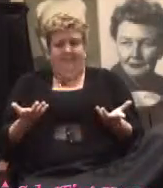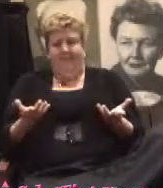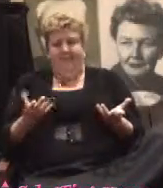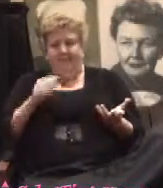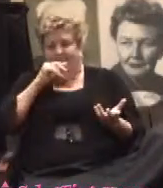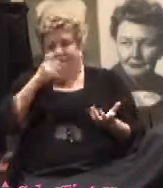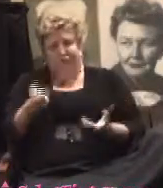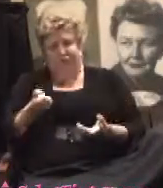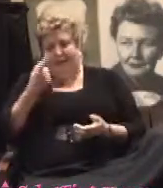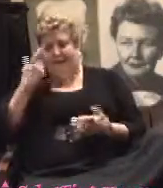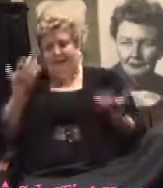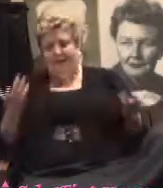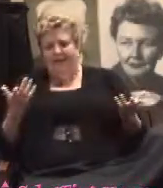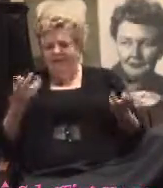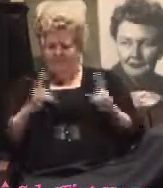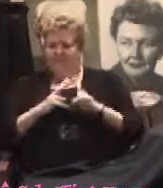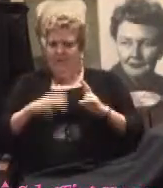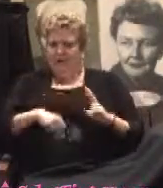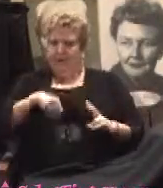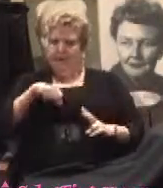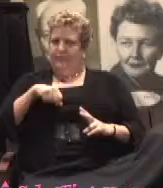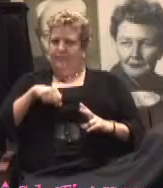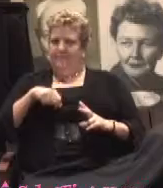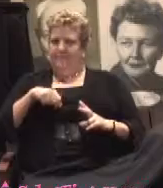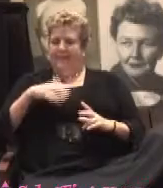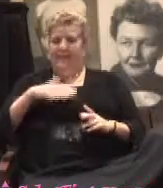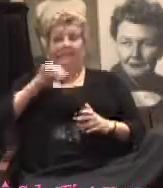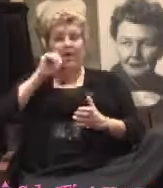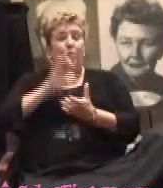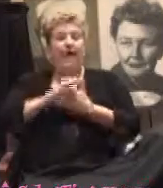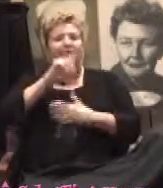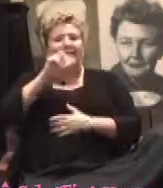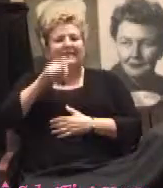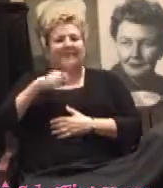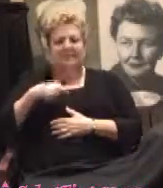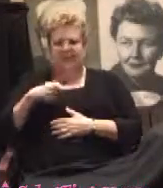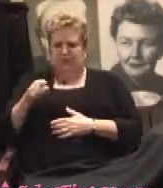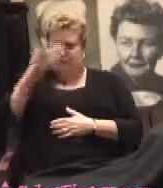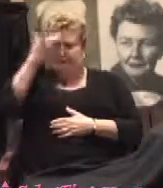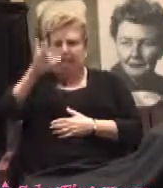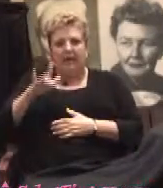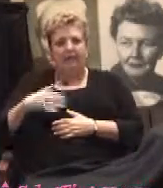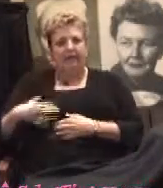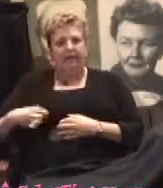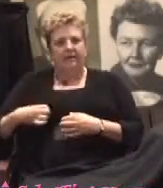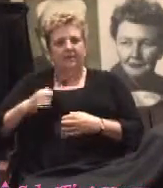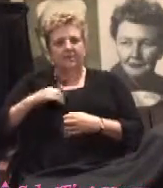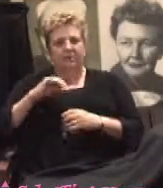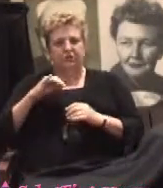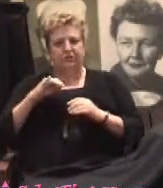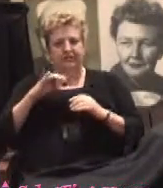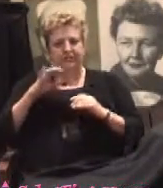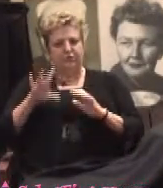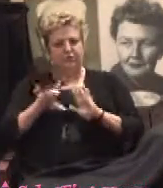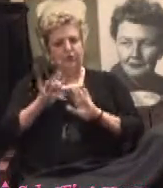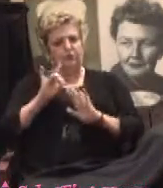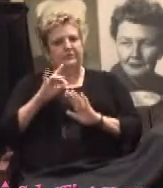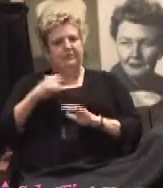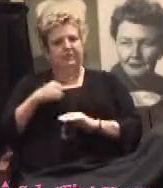She had this dignity about her. My wife doesn't need me. She's intelligent. She chooses me. She didn't need me. And I needed you to